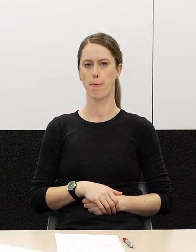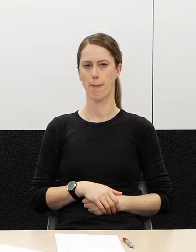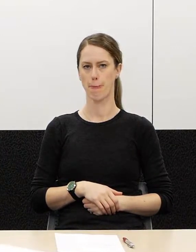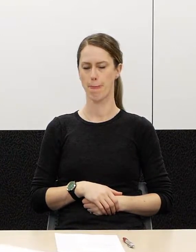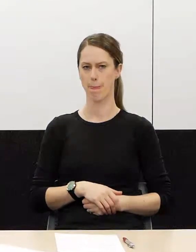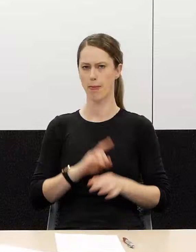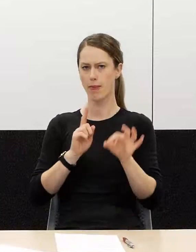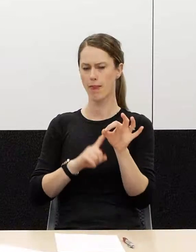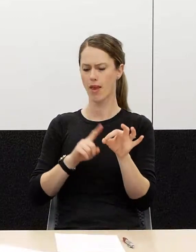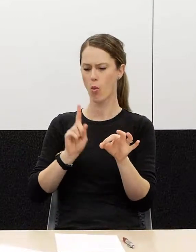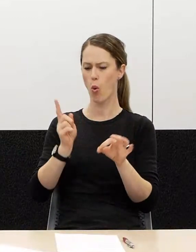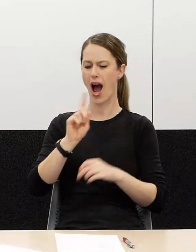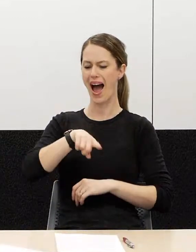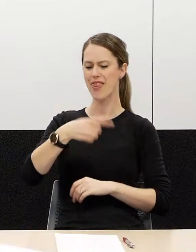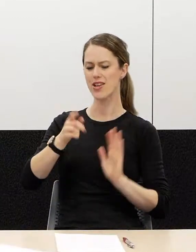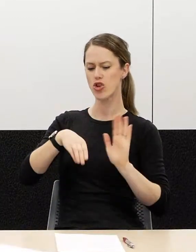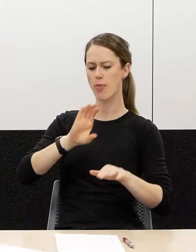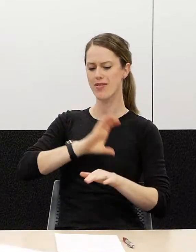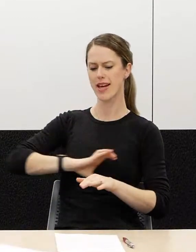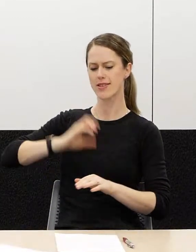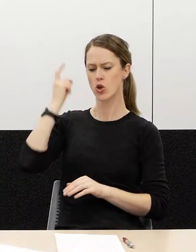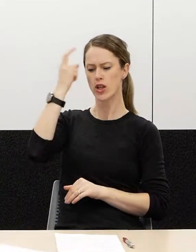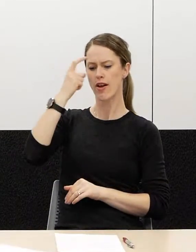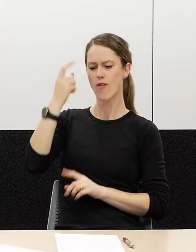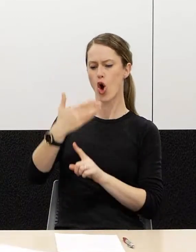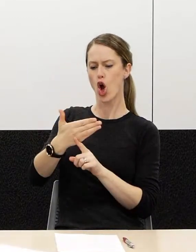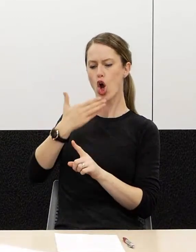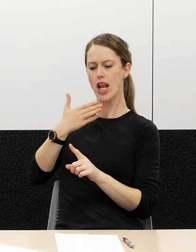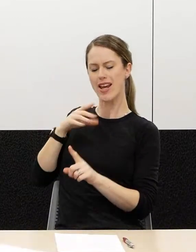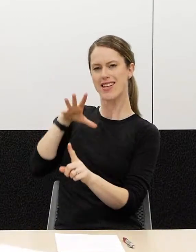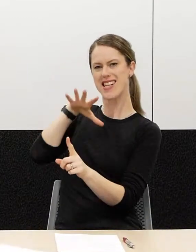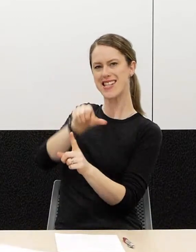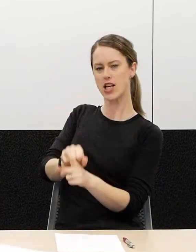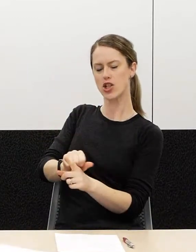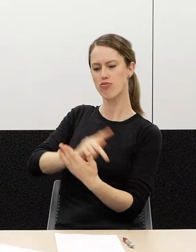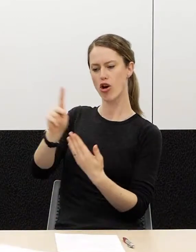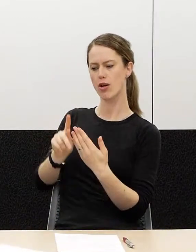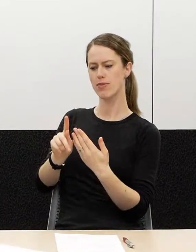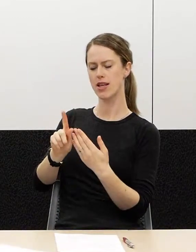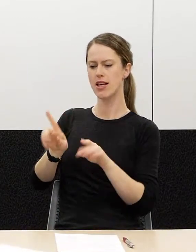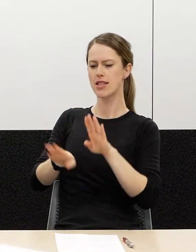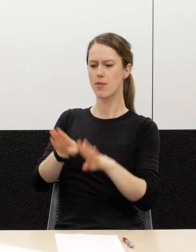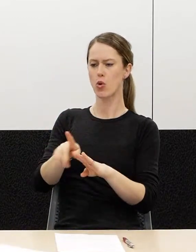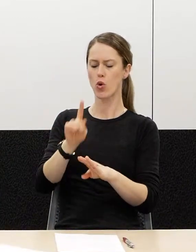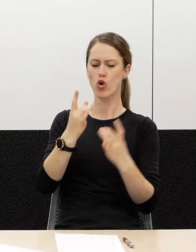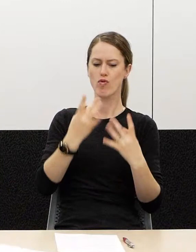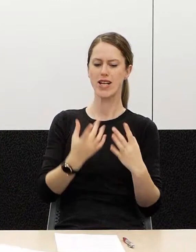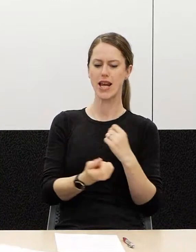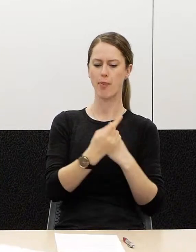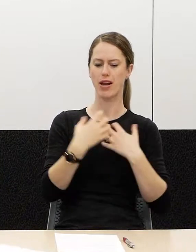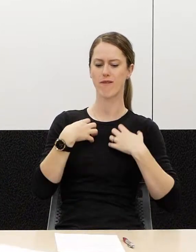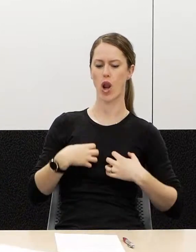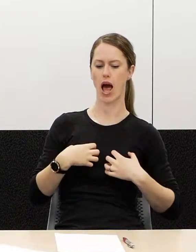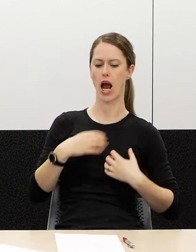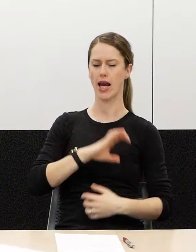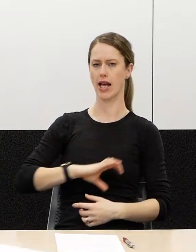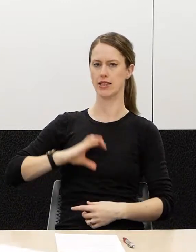The question is, what are the other cancers that are being considered for early detection programs similar to the one for lung